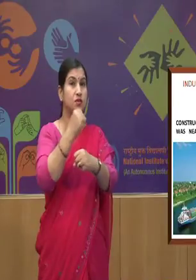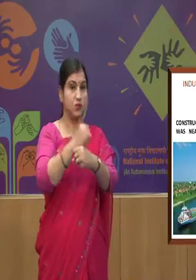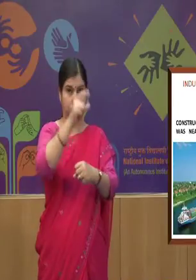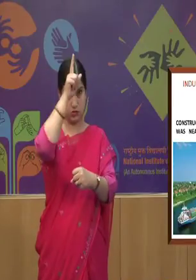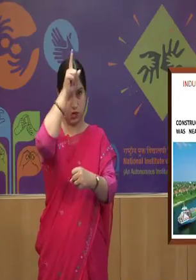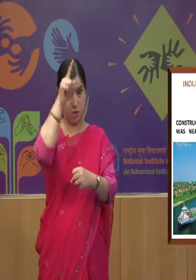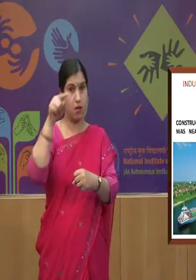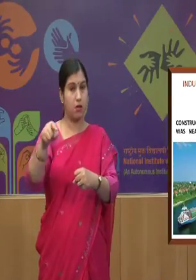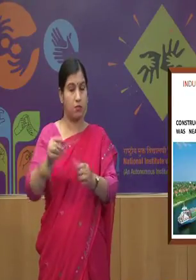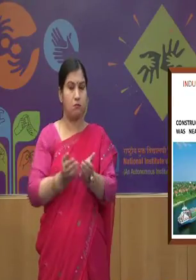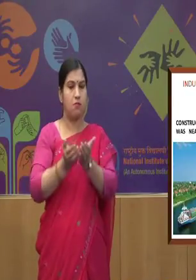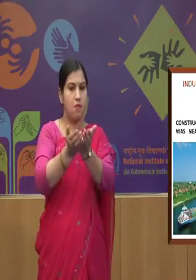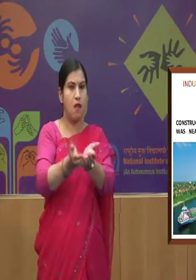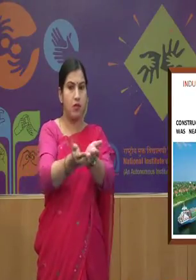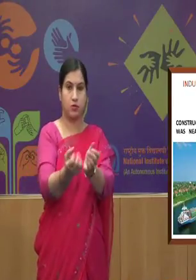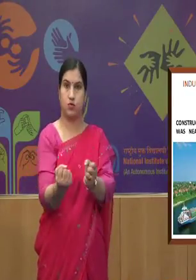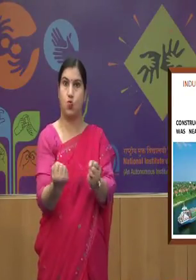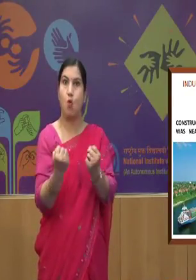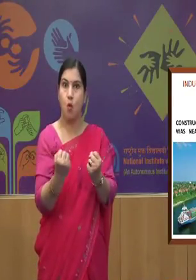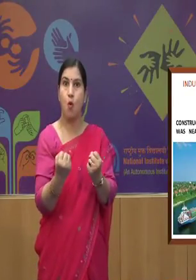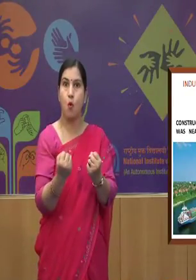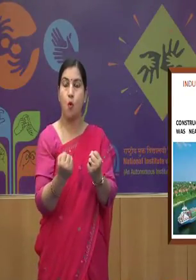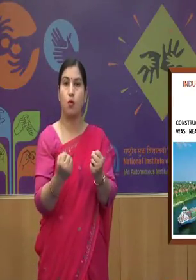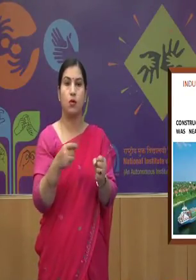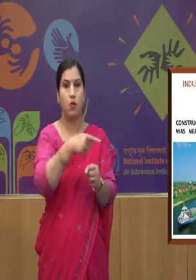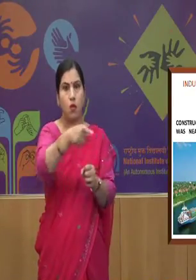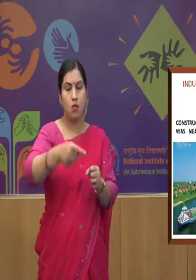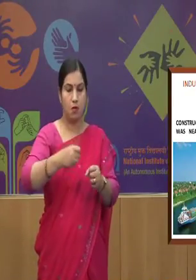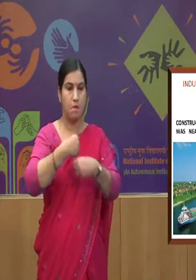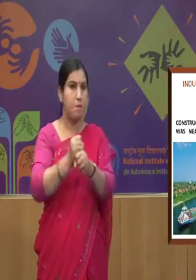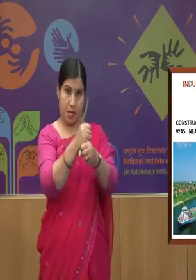navy became very strong and she built the Kiel